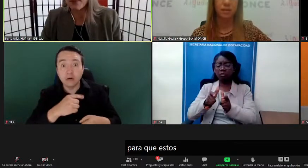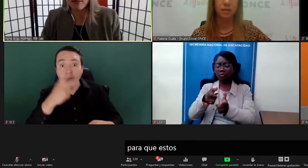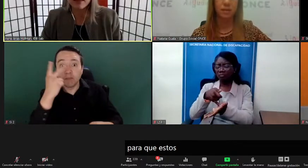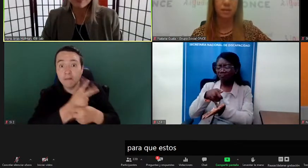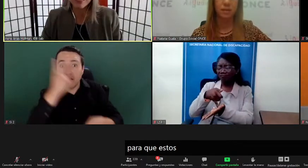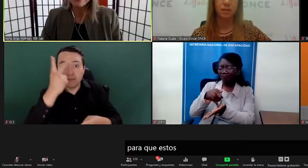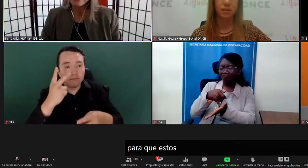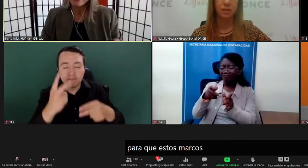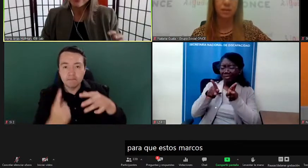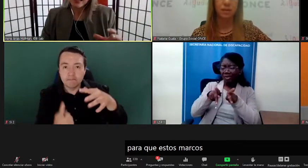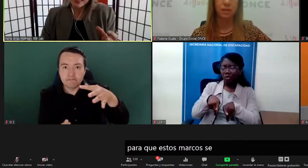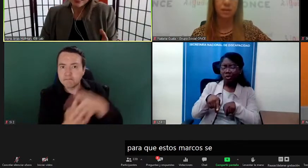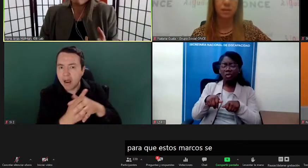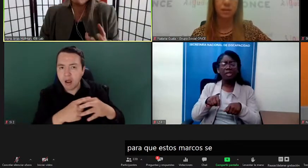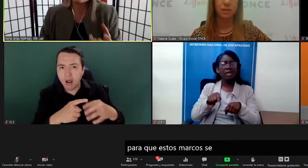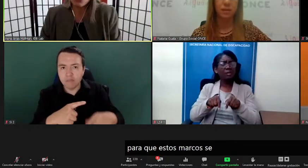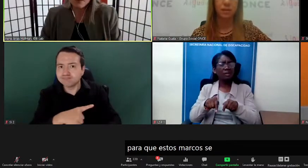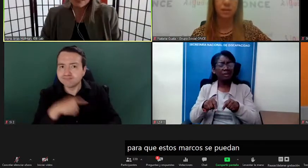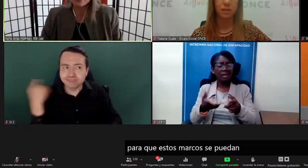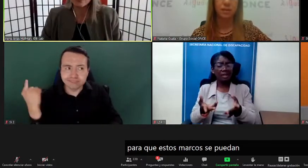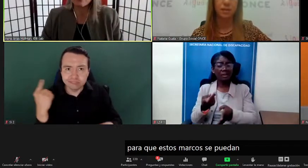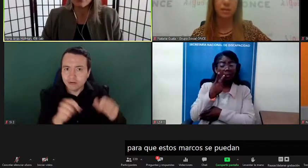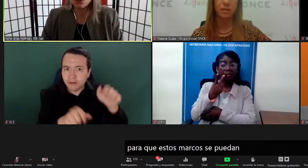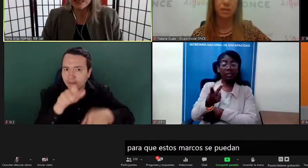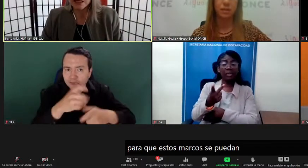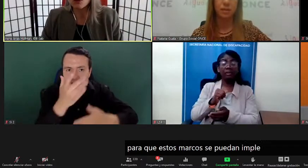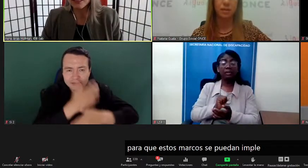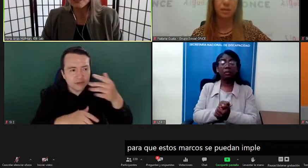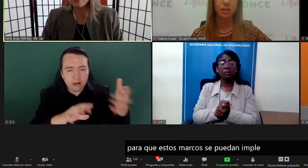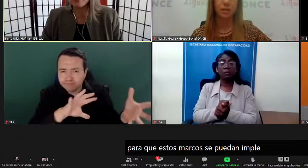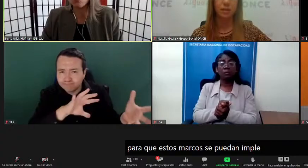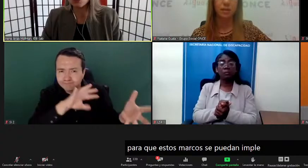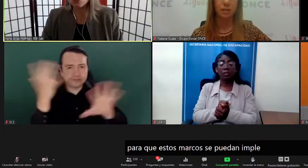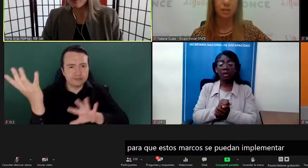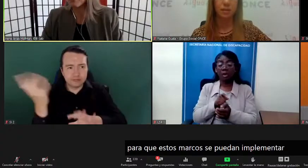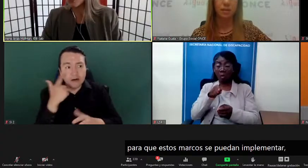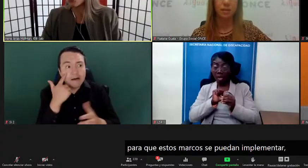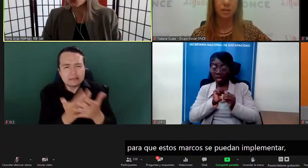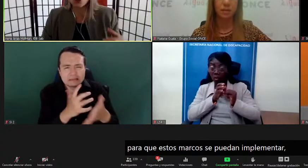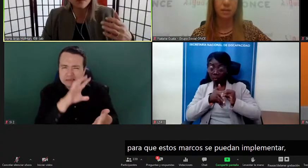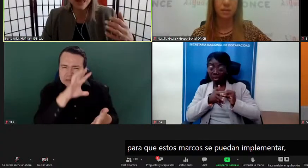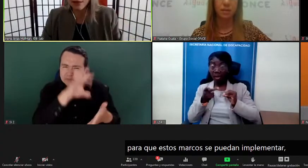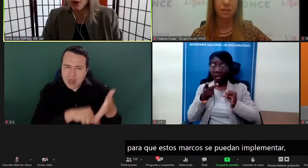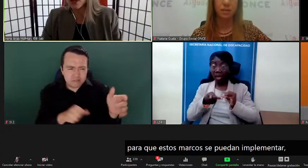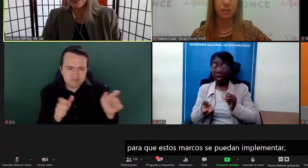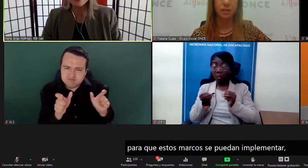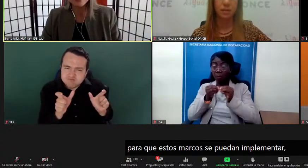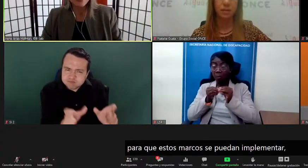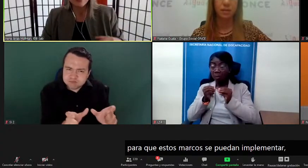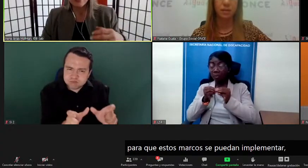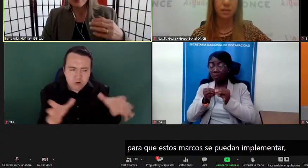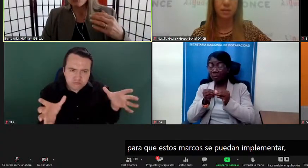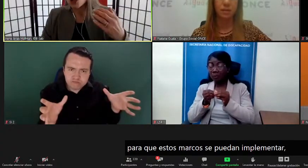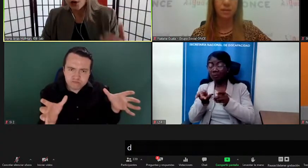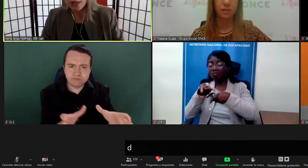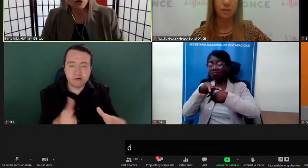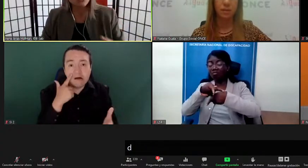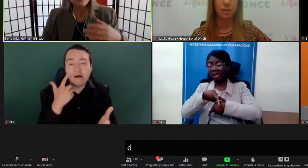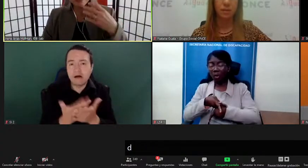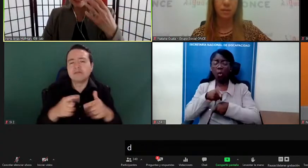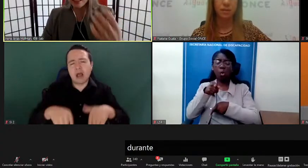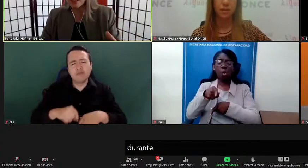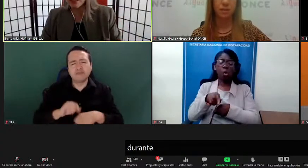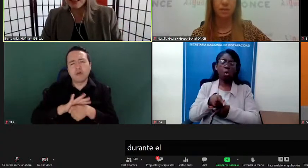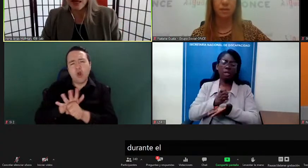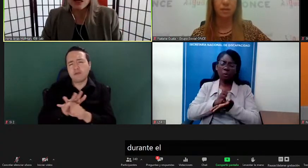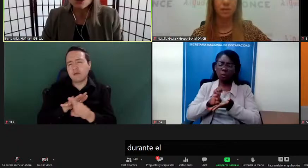risk of persons with disabilities that we have that has been exacerbated emo amidst the could regarding